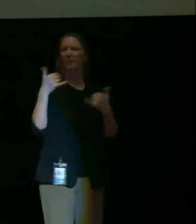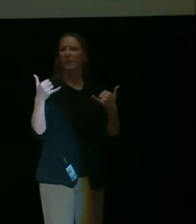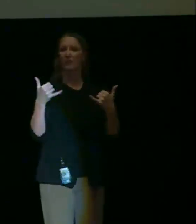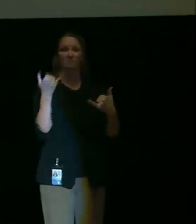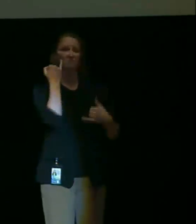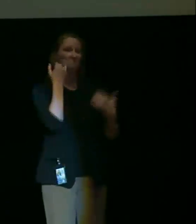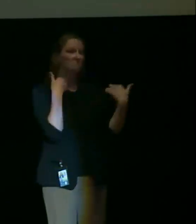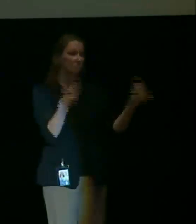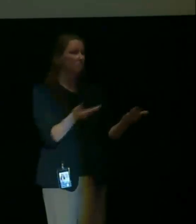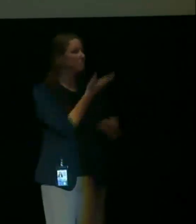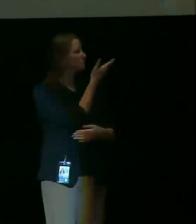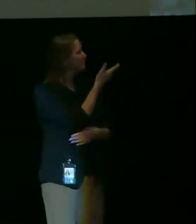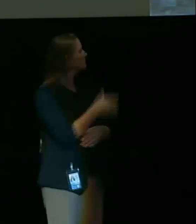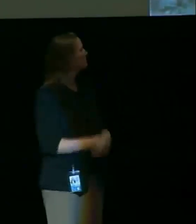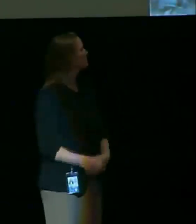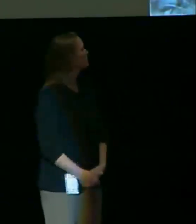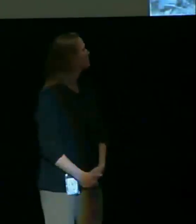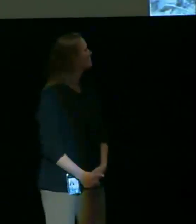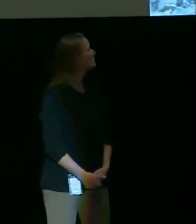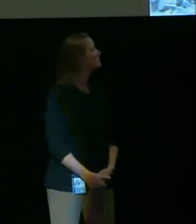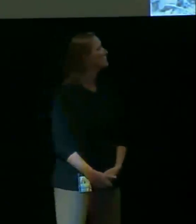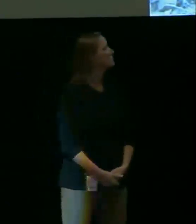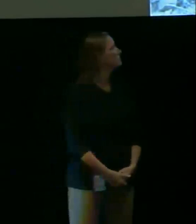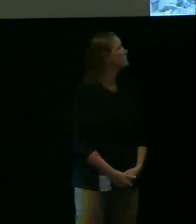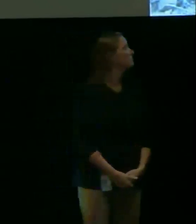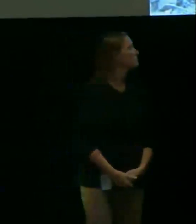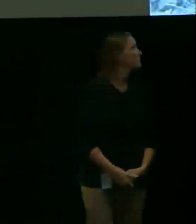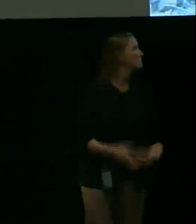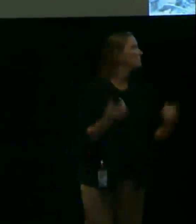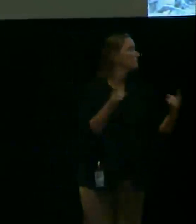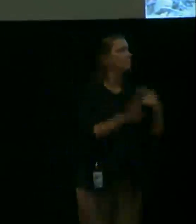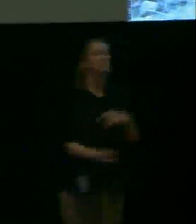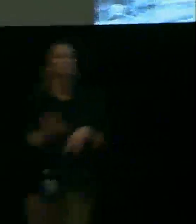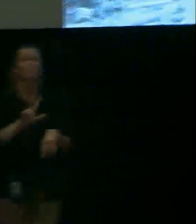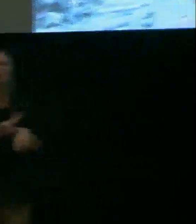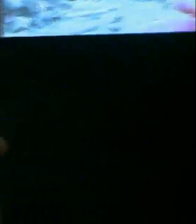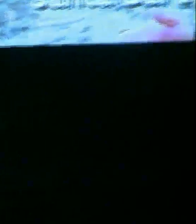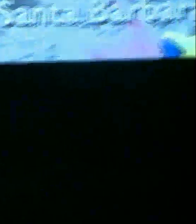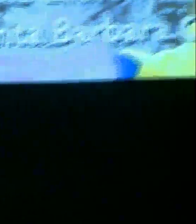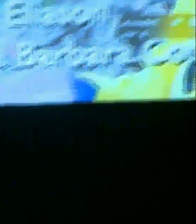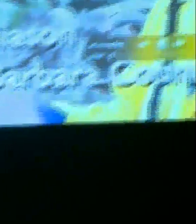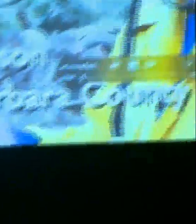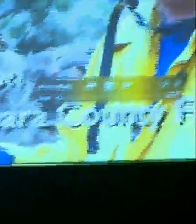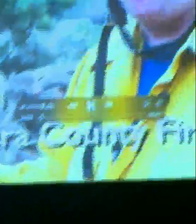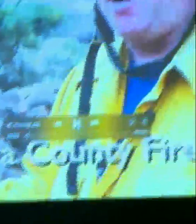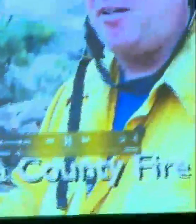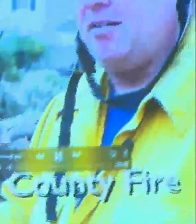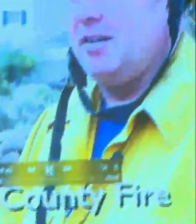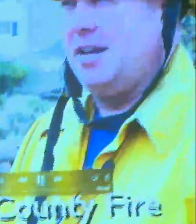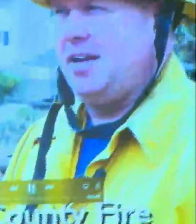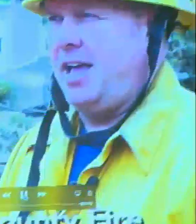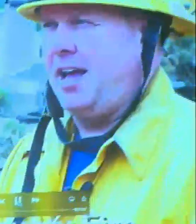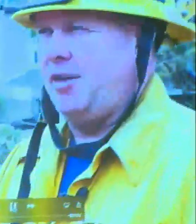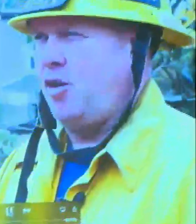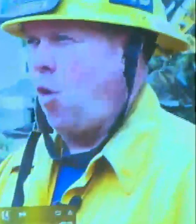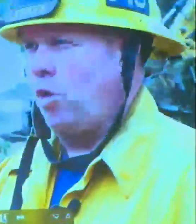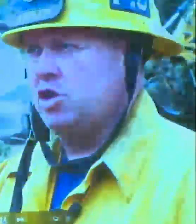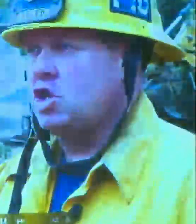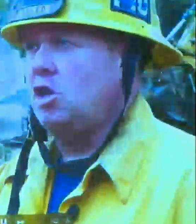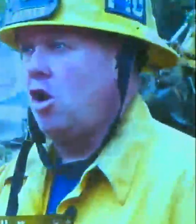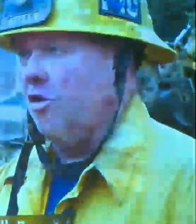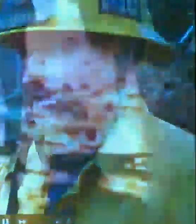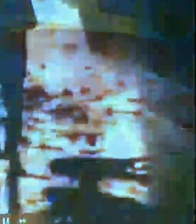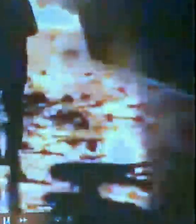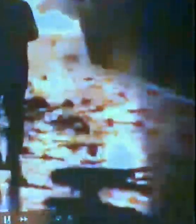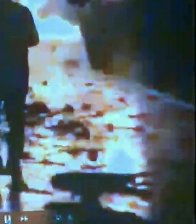that. This was around 3 a.m. Shortly after we started getting calls of a vegetation fire and an